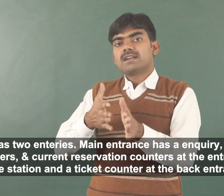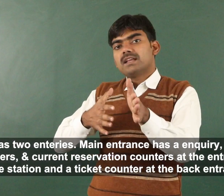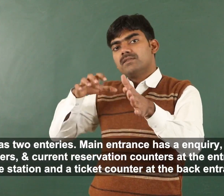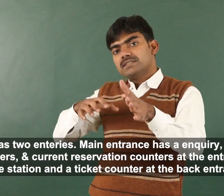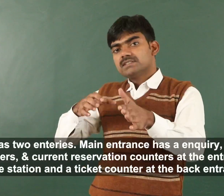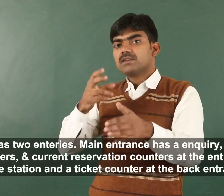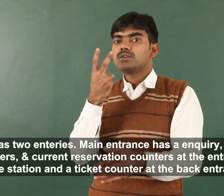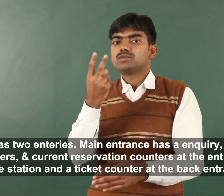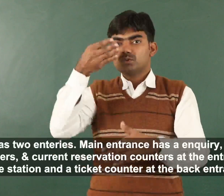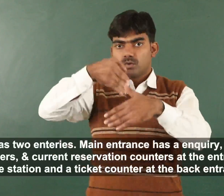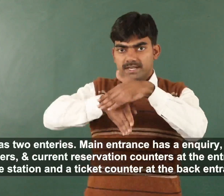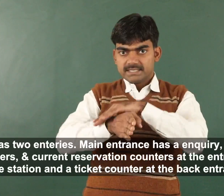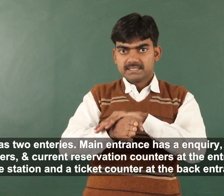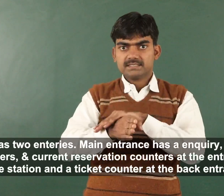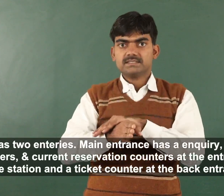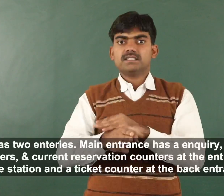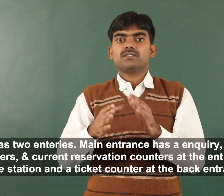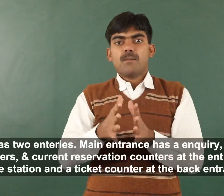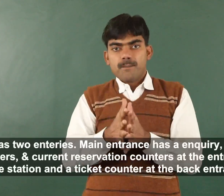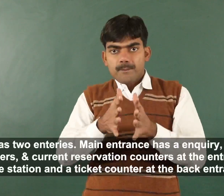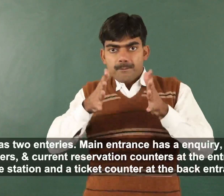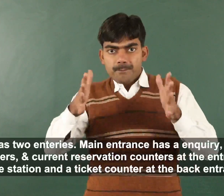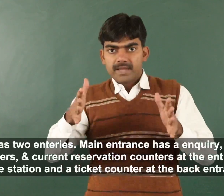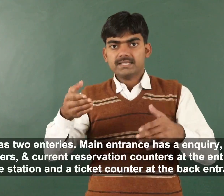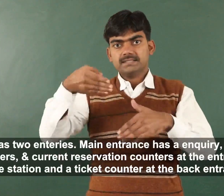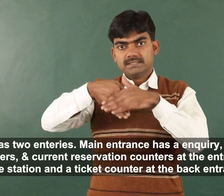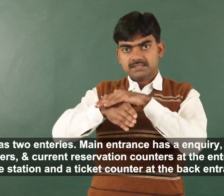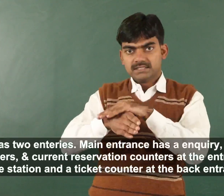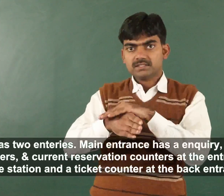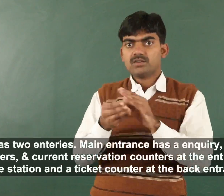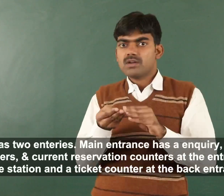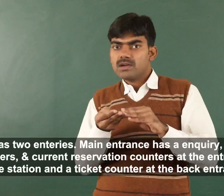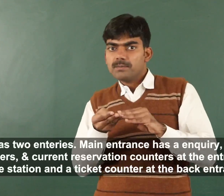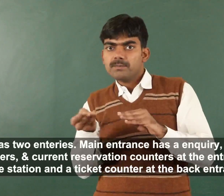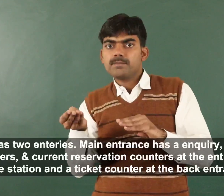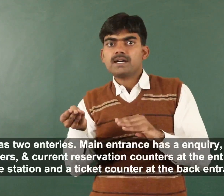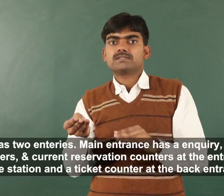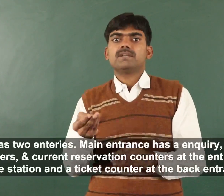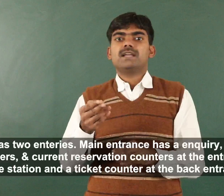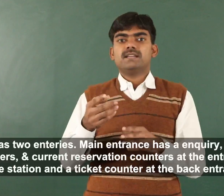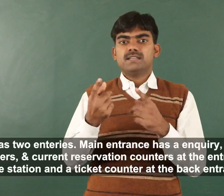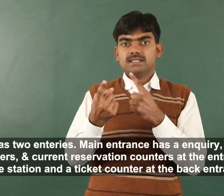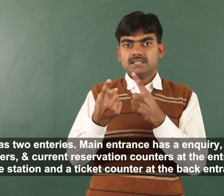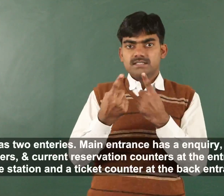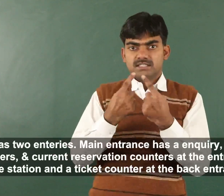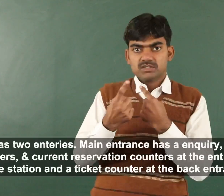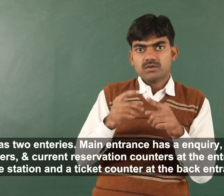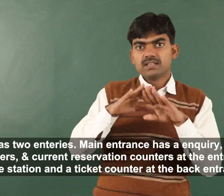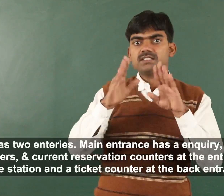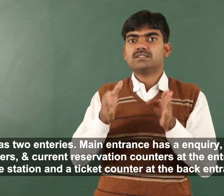It has 2 main entries. The main entrance has an enquiry, ticket counters